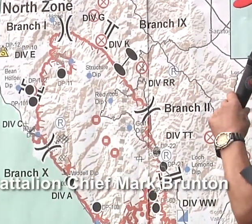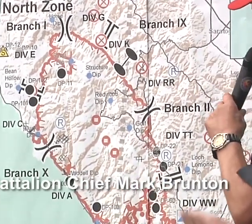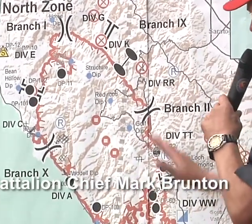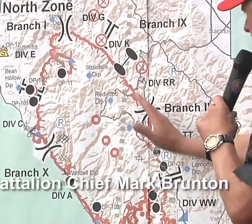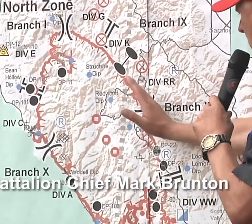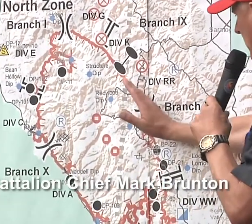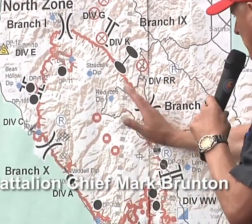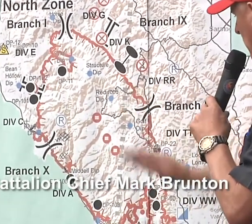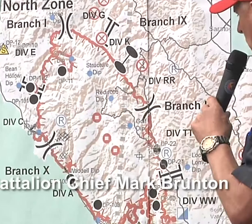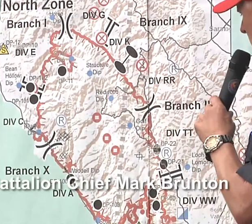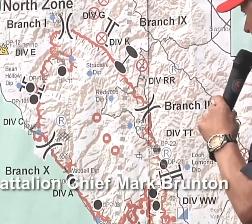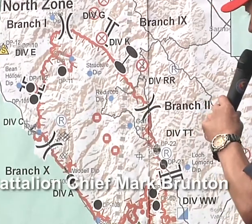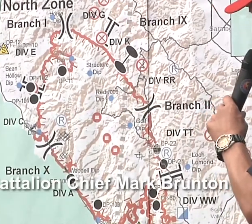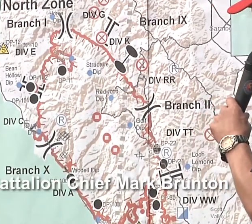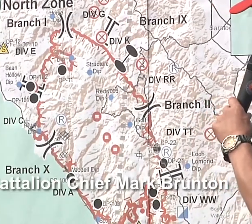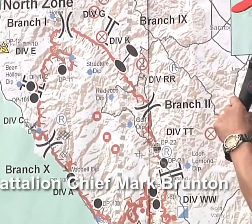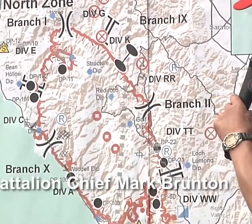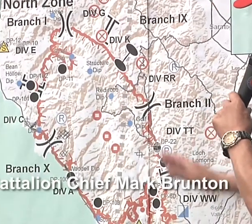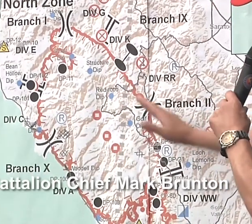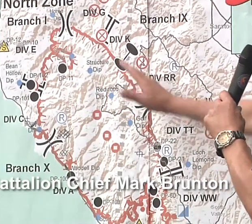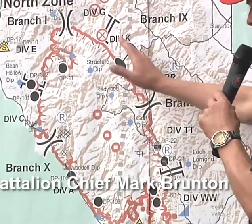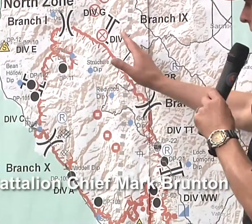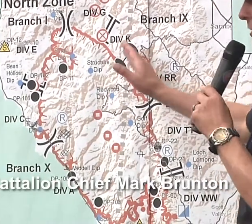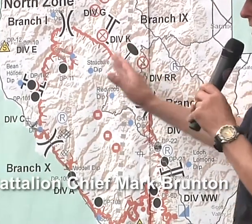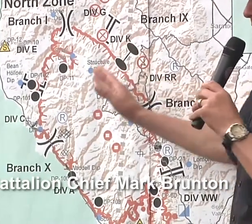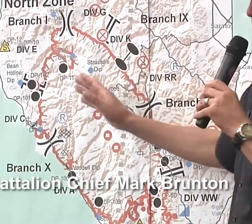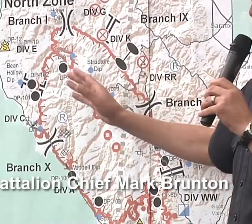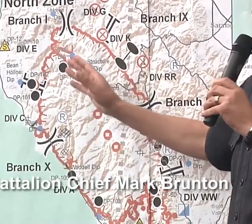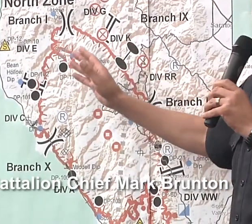secondary lines for that area to